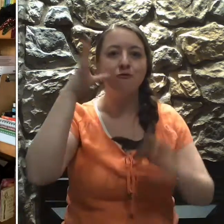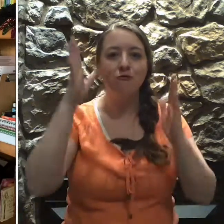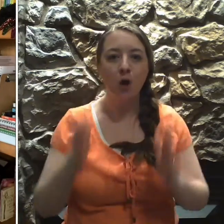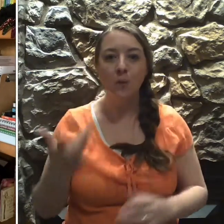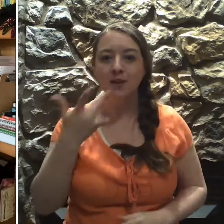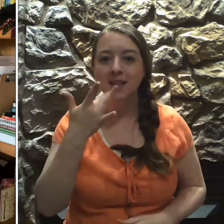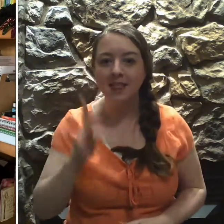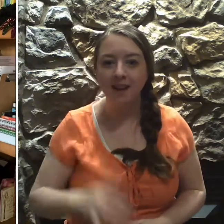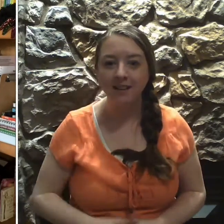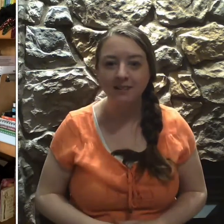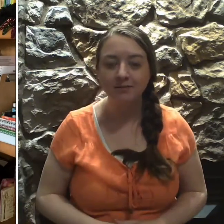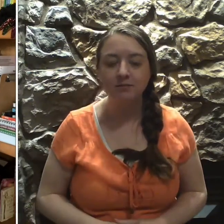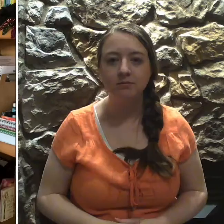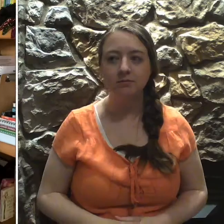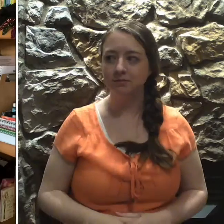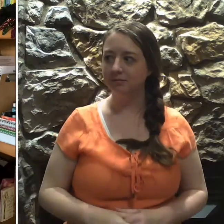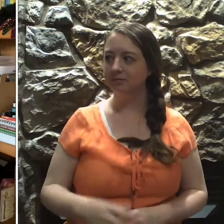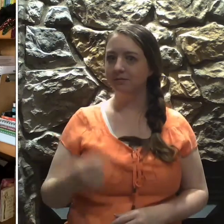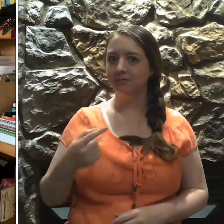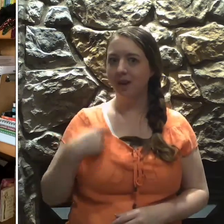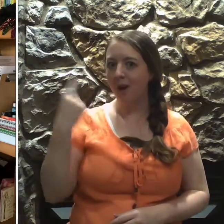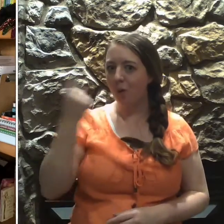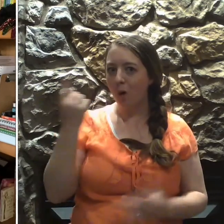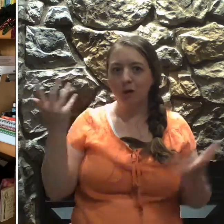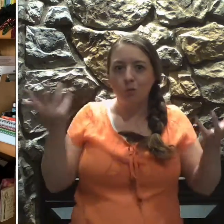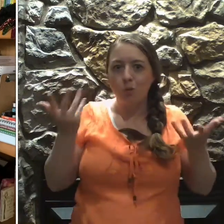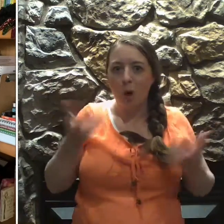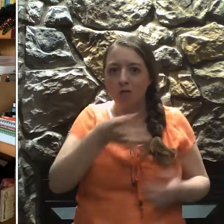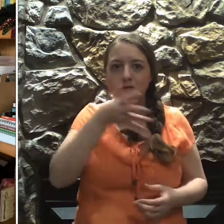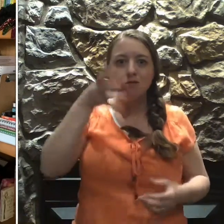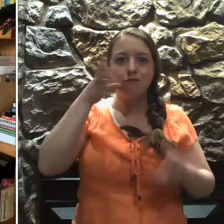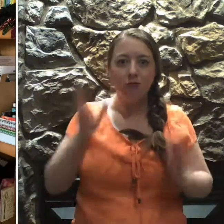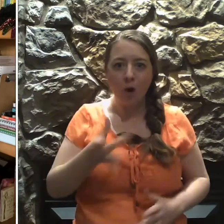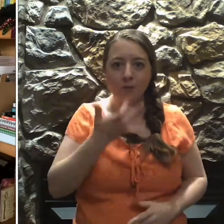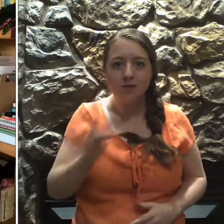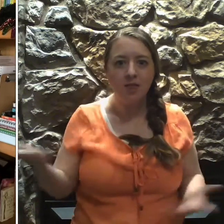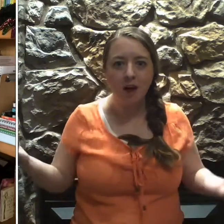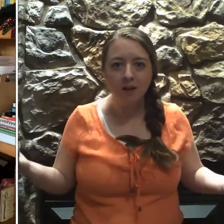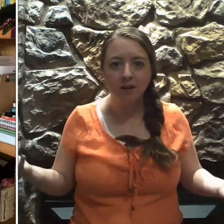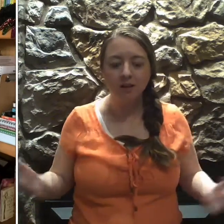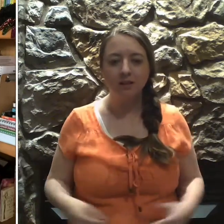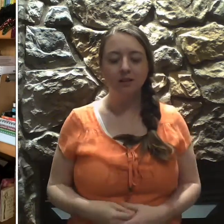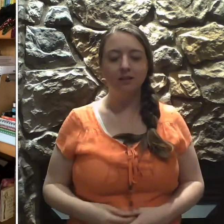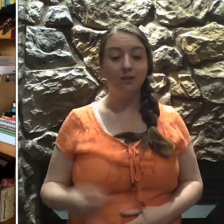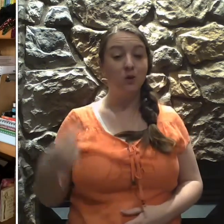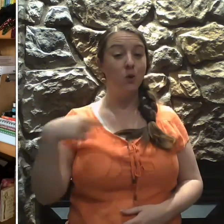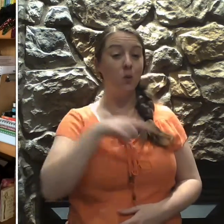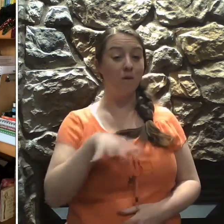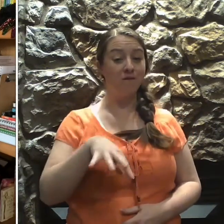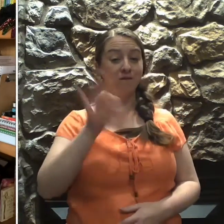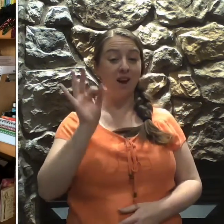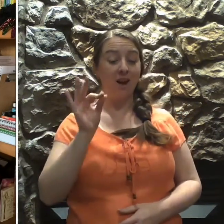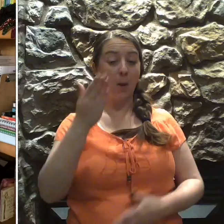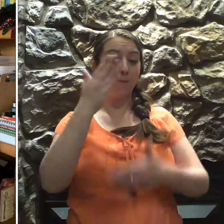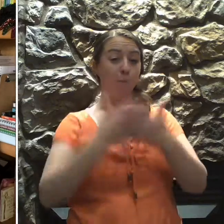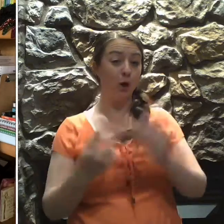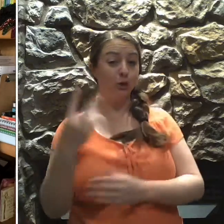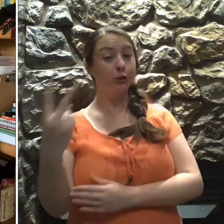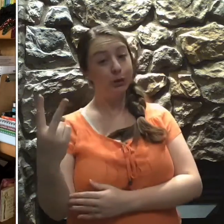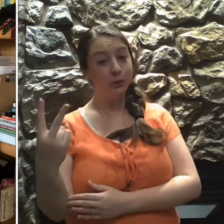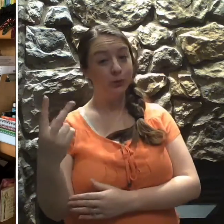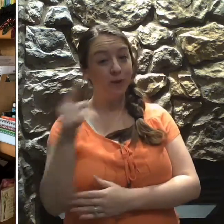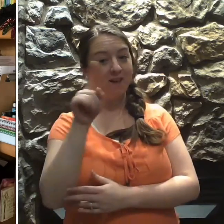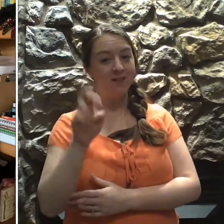I wonder what the farmer's luck is. We'll have to see in part 2 of Zen Shorts.